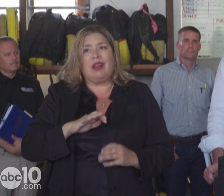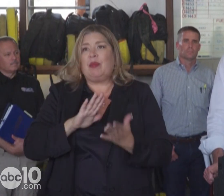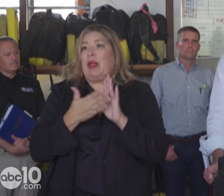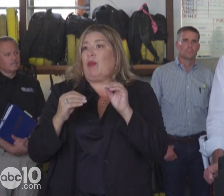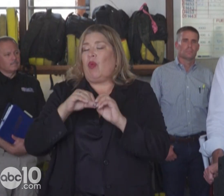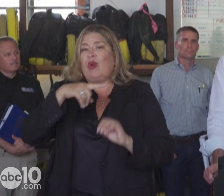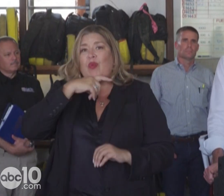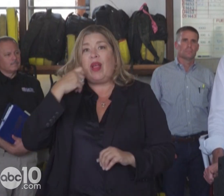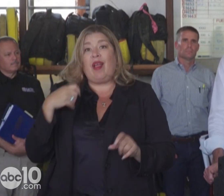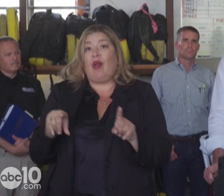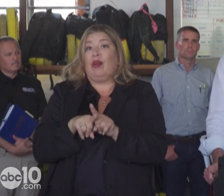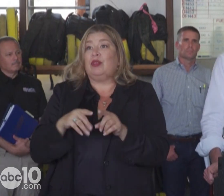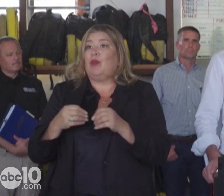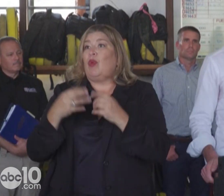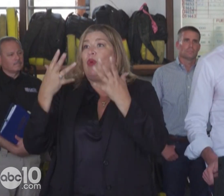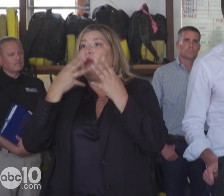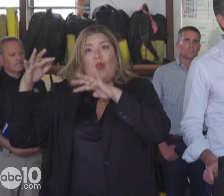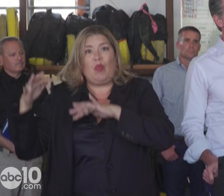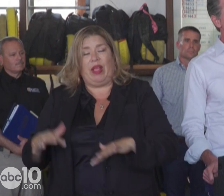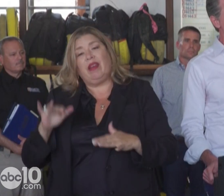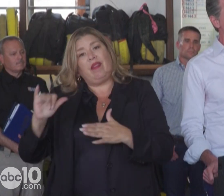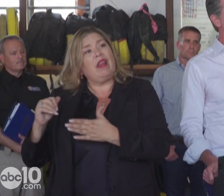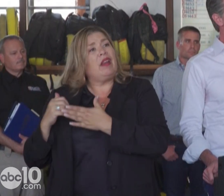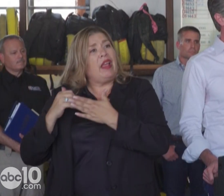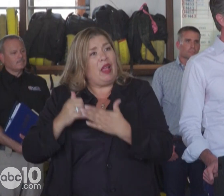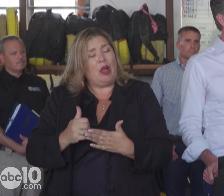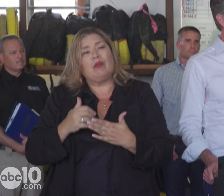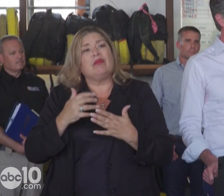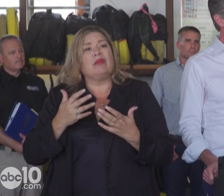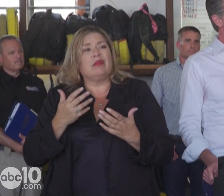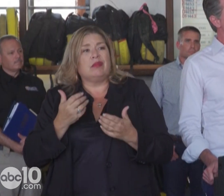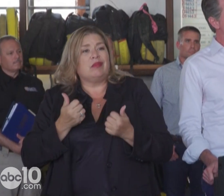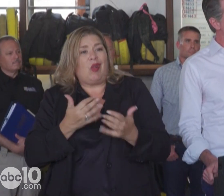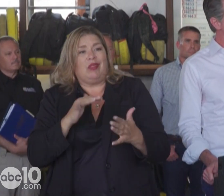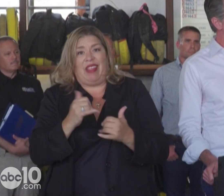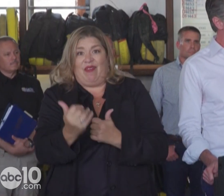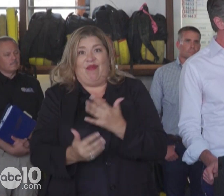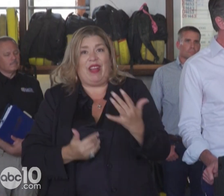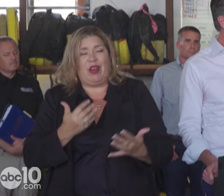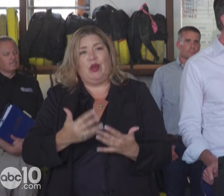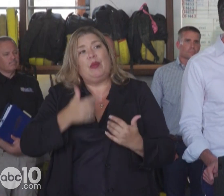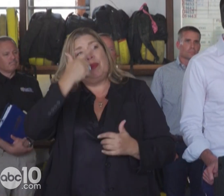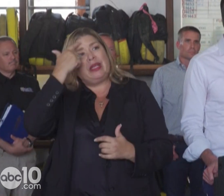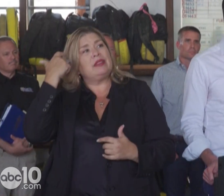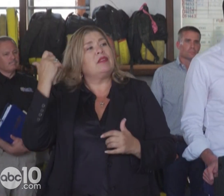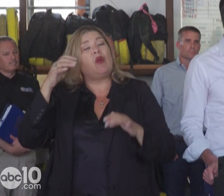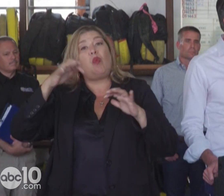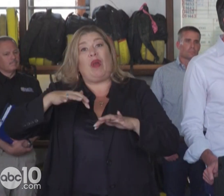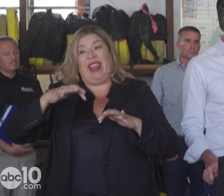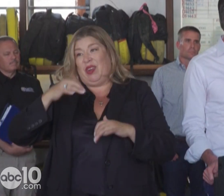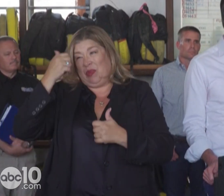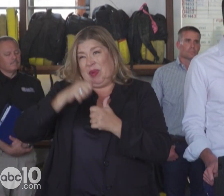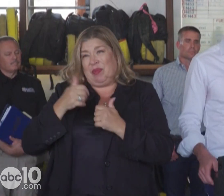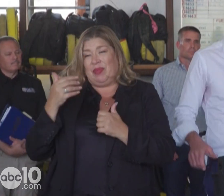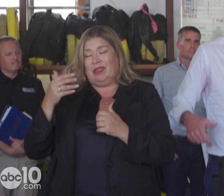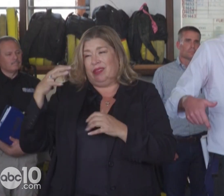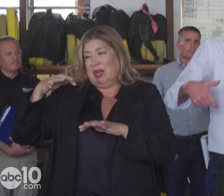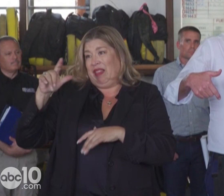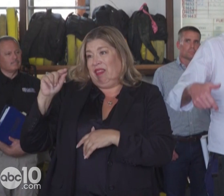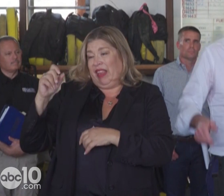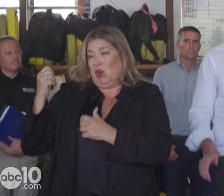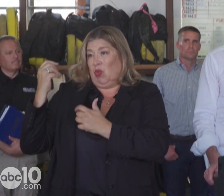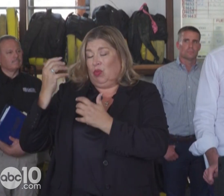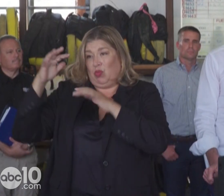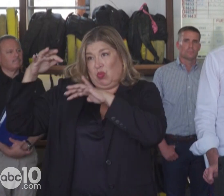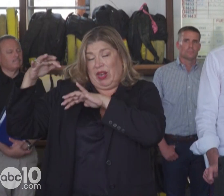drier and the wets are getting wetter, which has hit and abetted these grass fires because of those rains that went later into the season, now